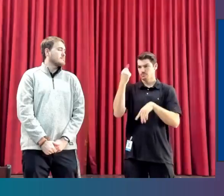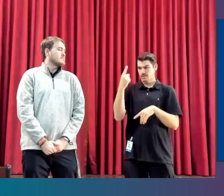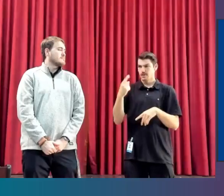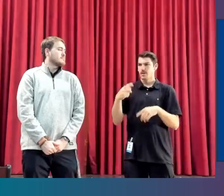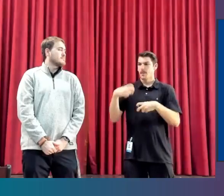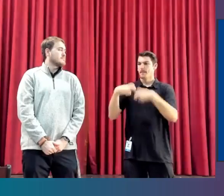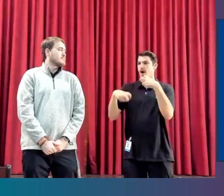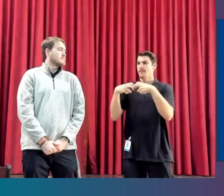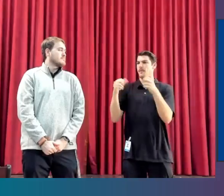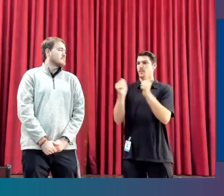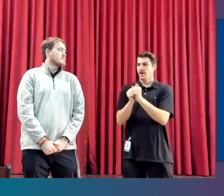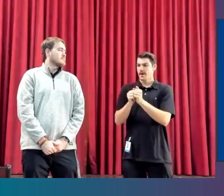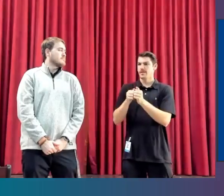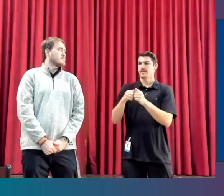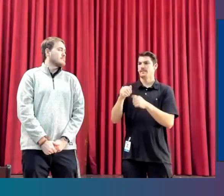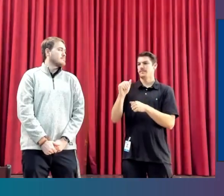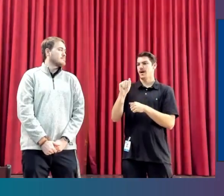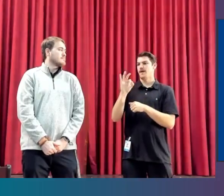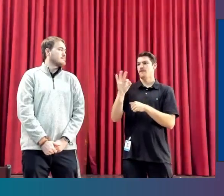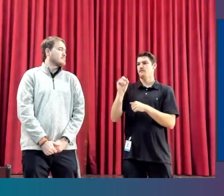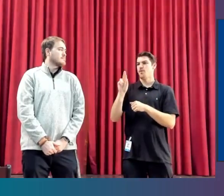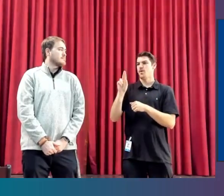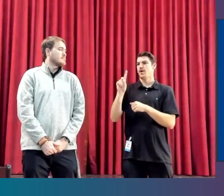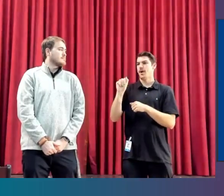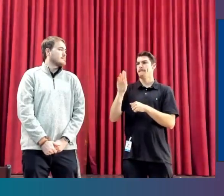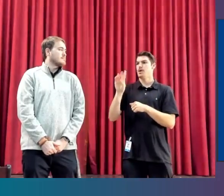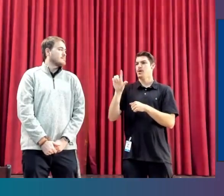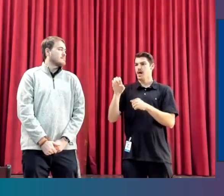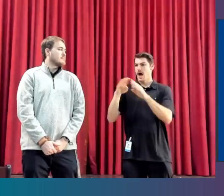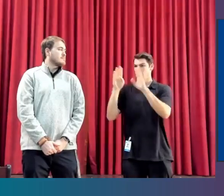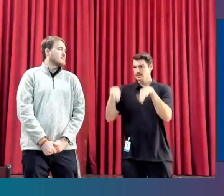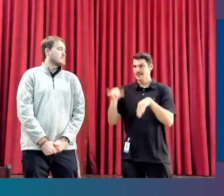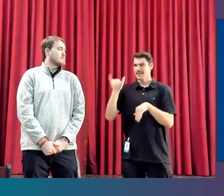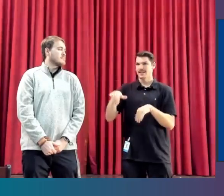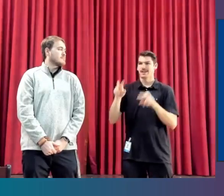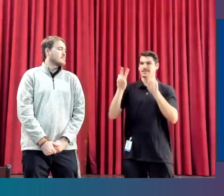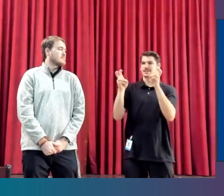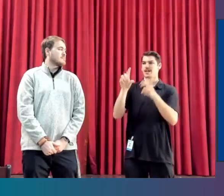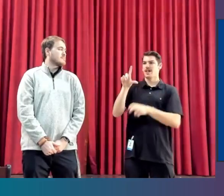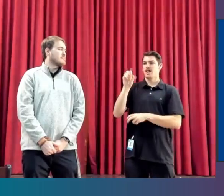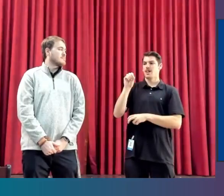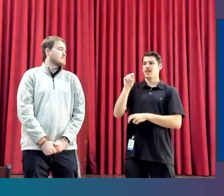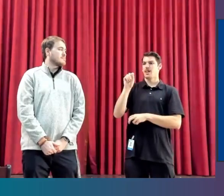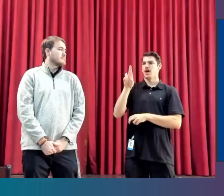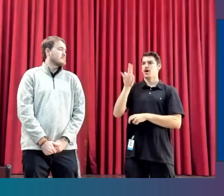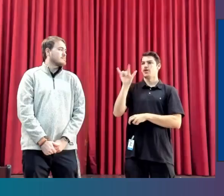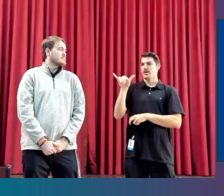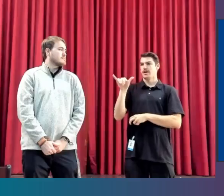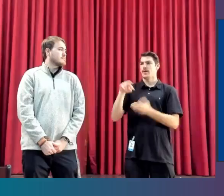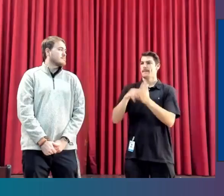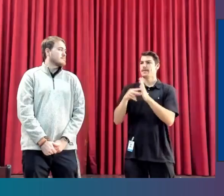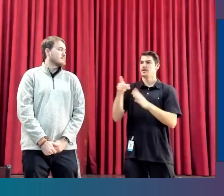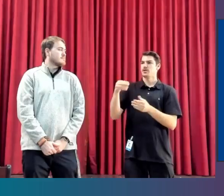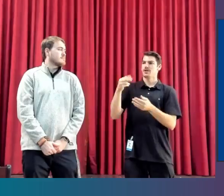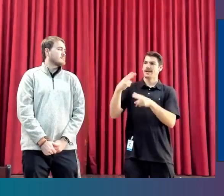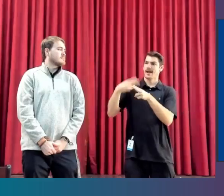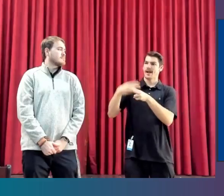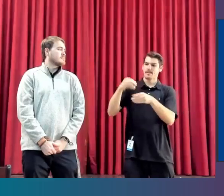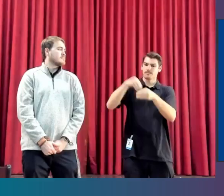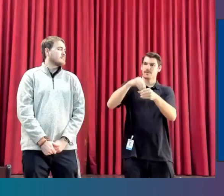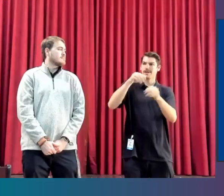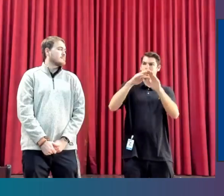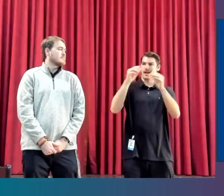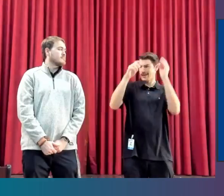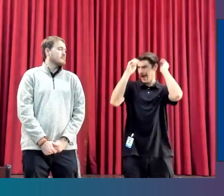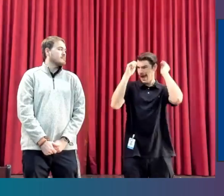affordable housing that we probably know is that it's a lottery a lot of the time, right? So you put your name in the hat and